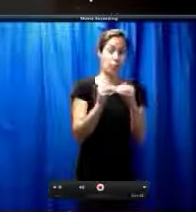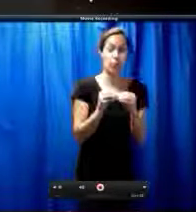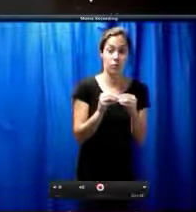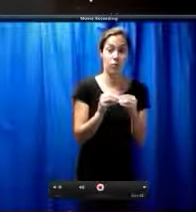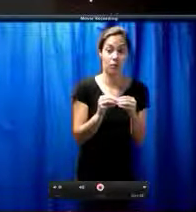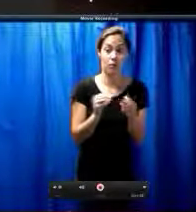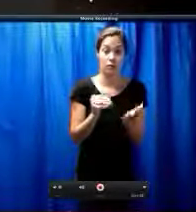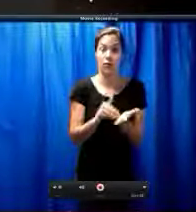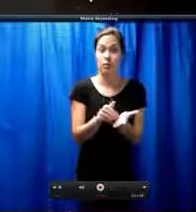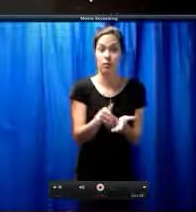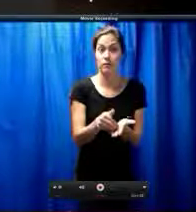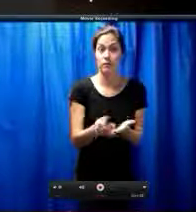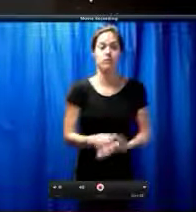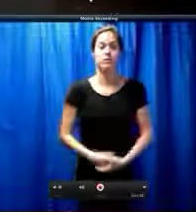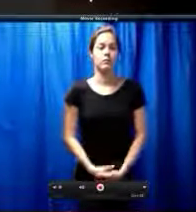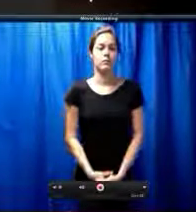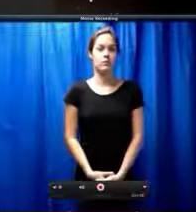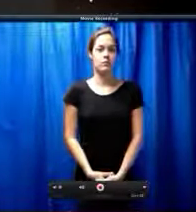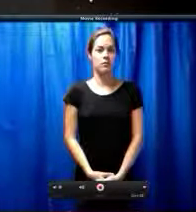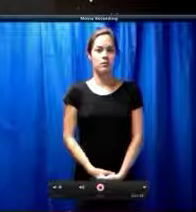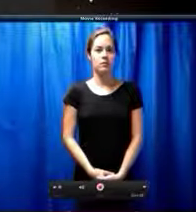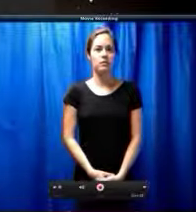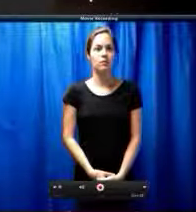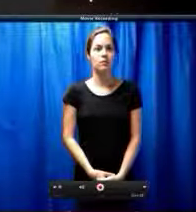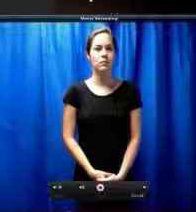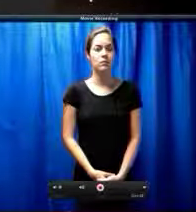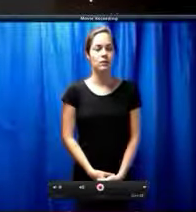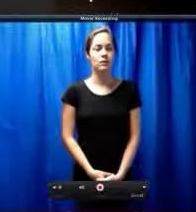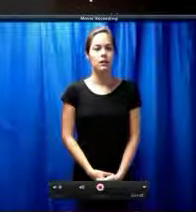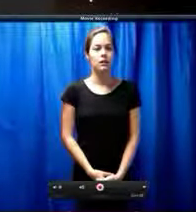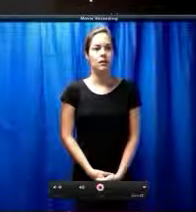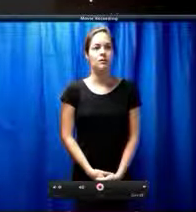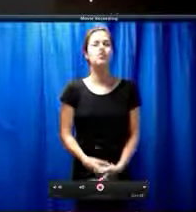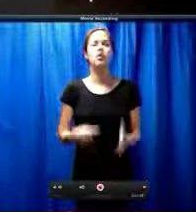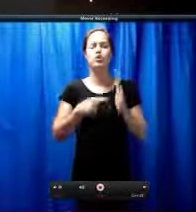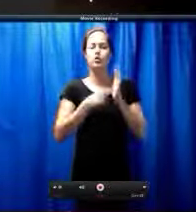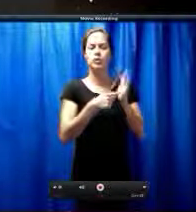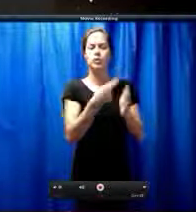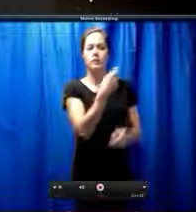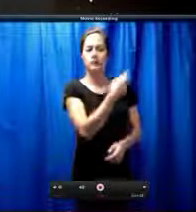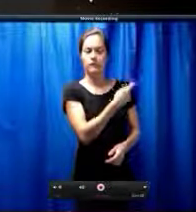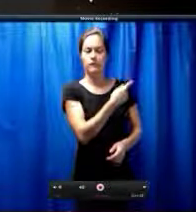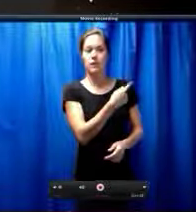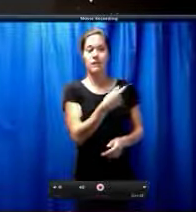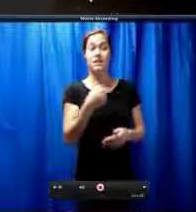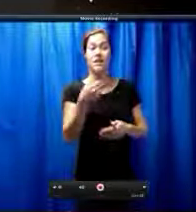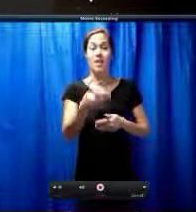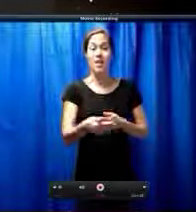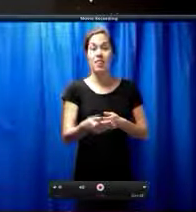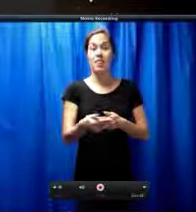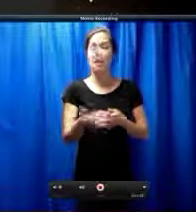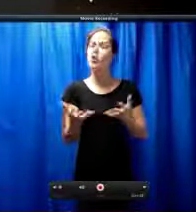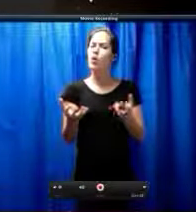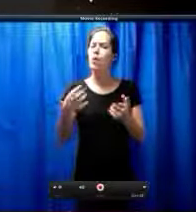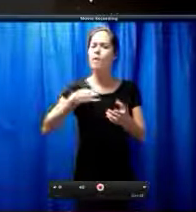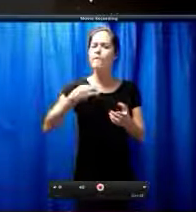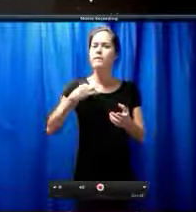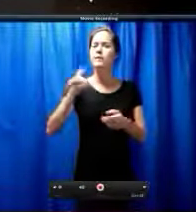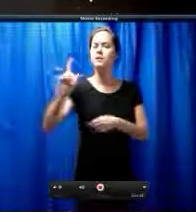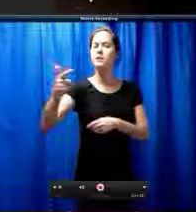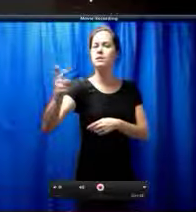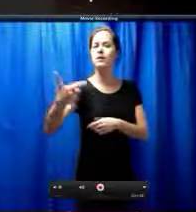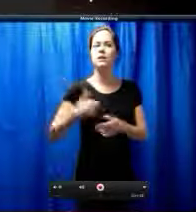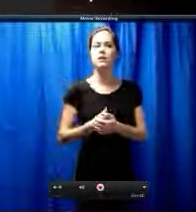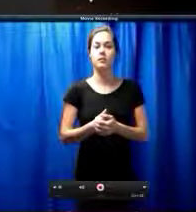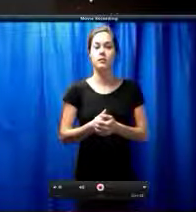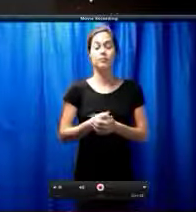and this is one of the things that I want to show you today, and at the end we're going to take some volunteers. And I'm expecting this class, because Miss Moore told me that this is a really special class,